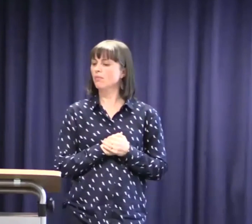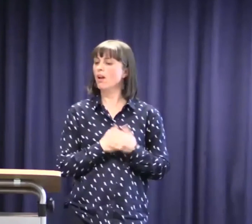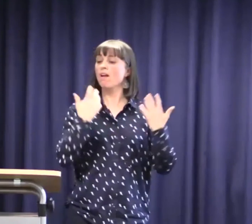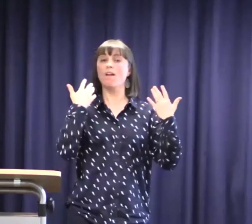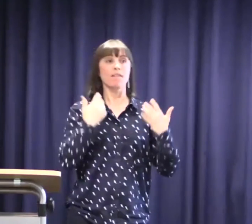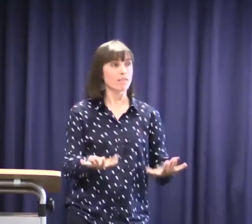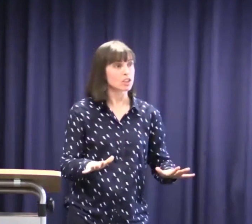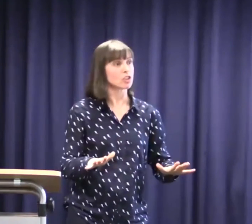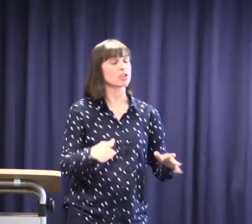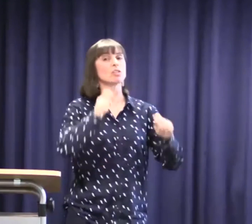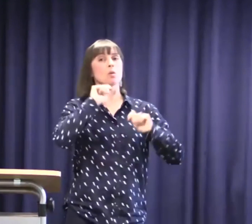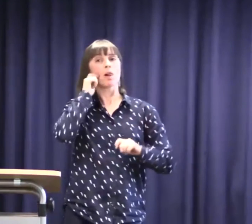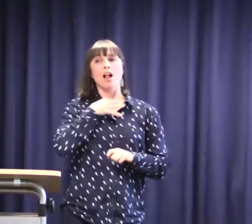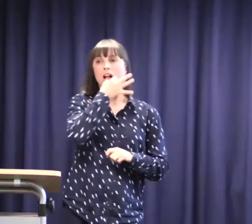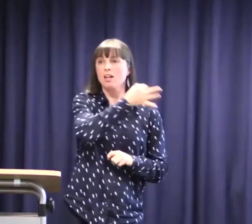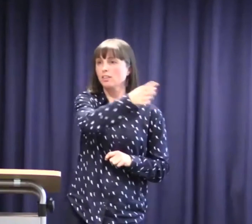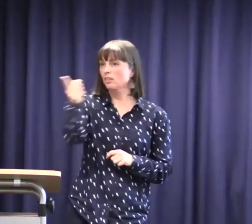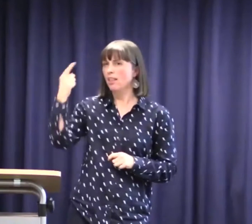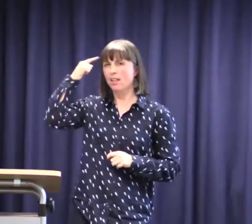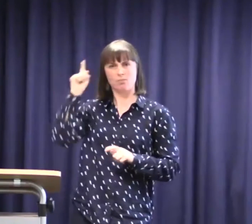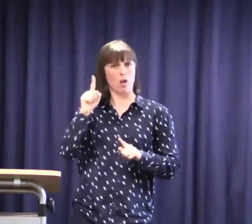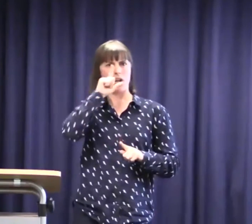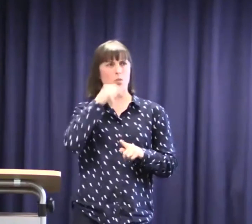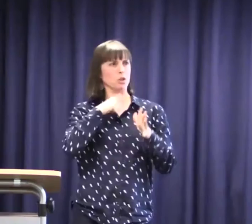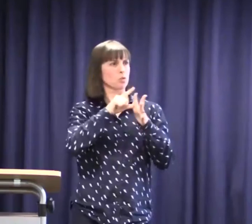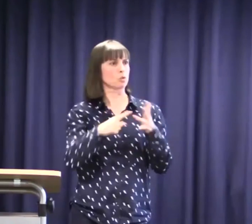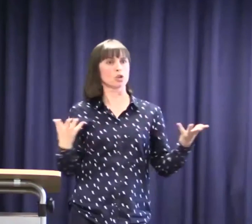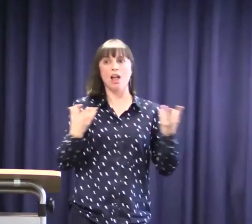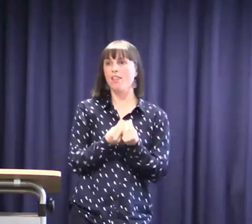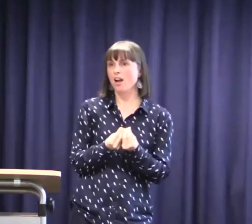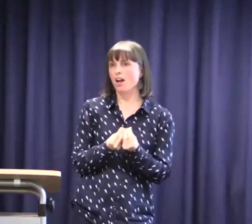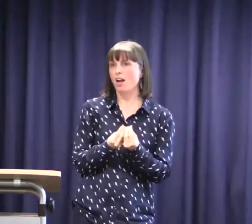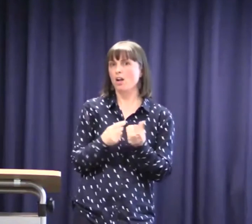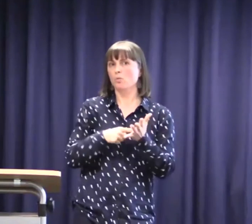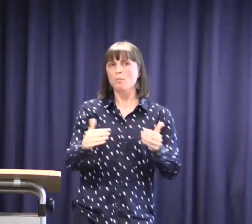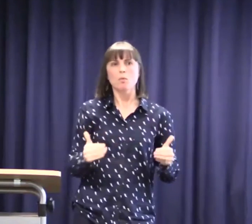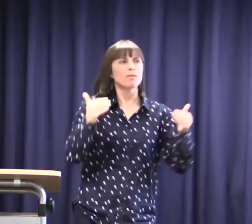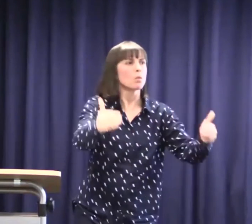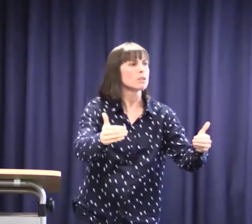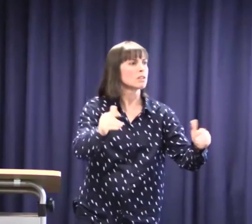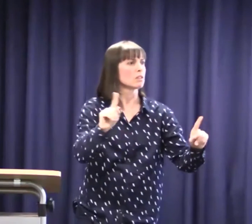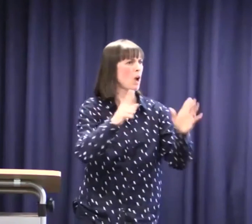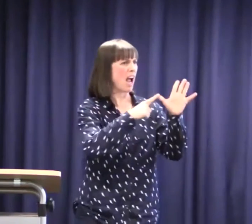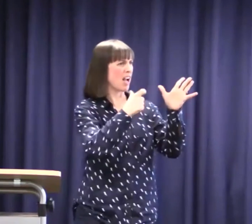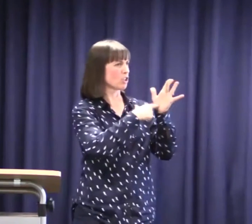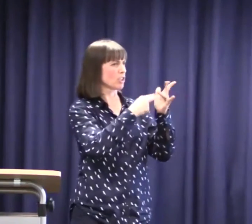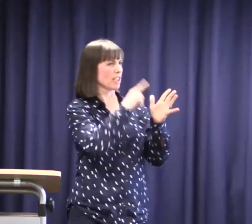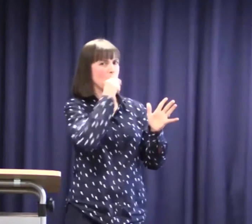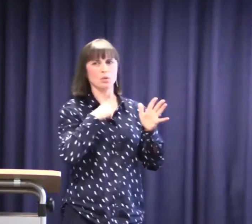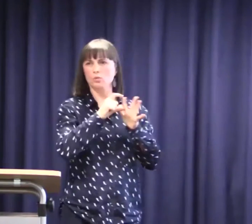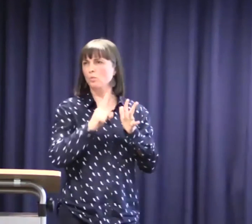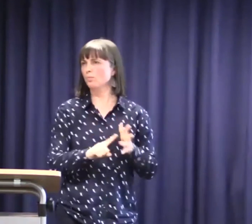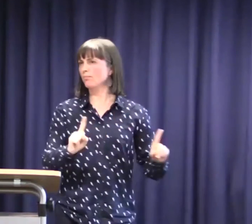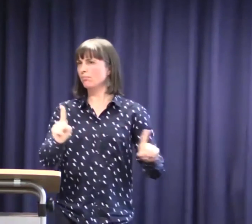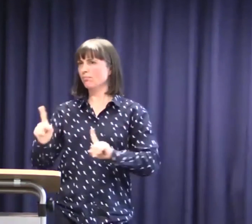We'll have some, we'll encourage questions from you all. Once that's done, then we'll ask you and move and